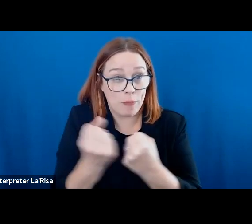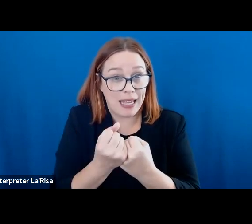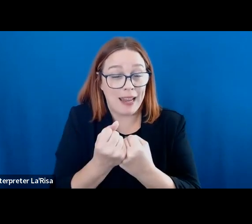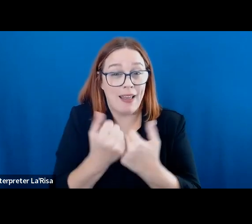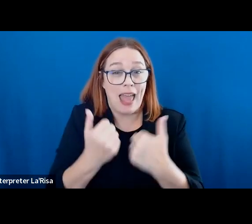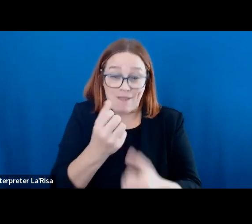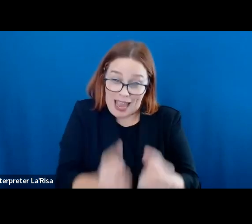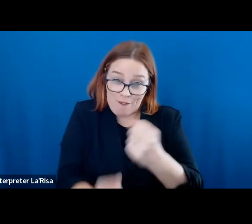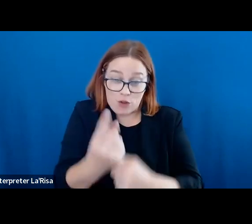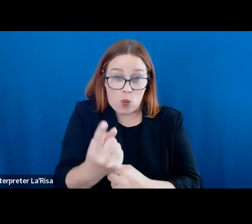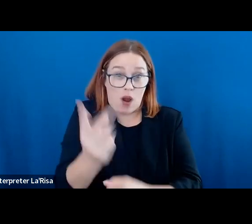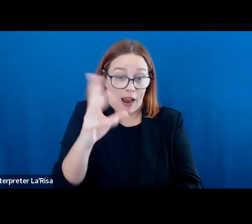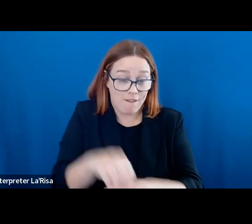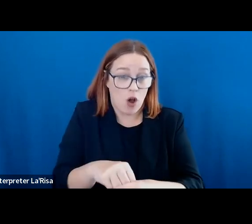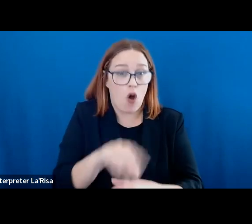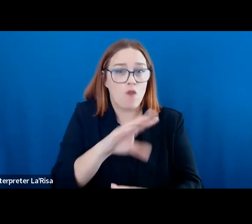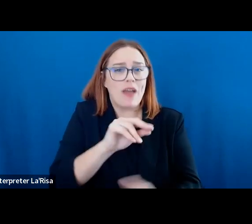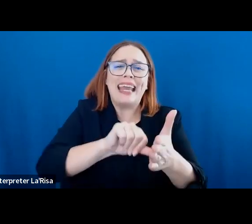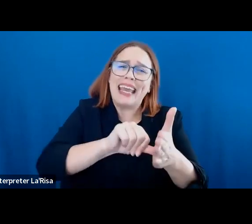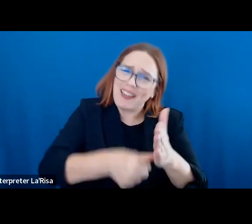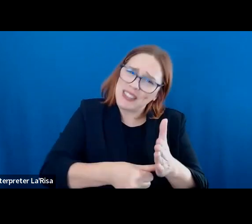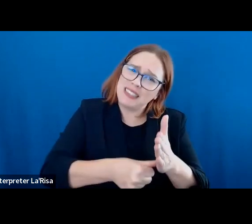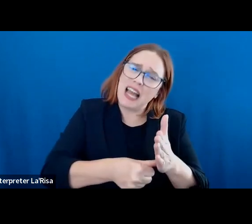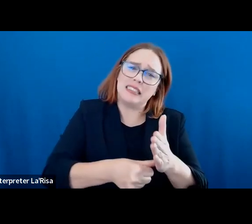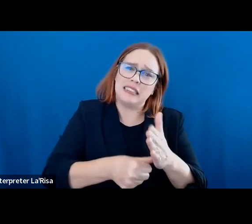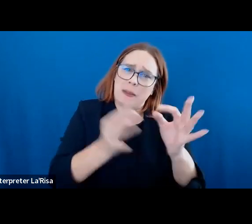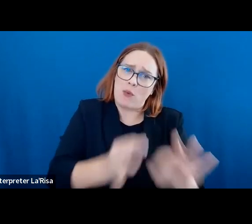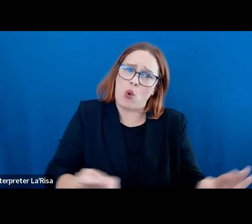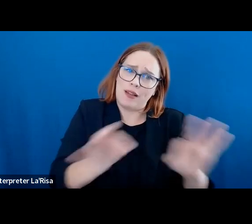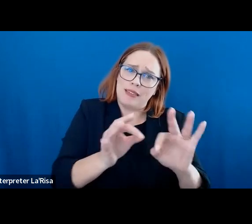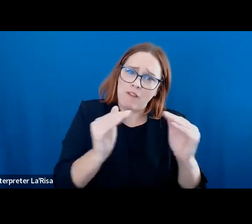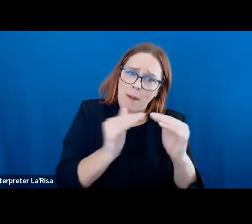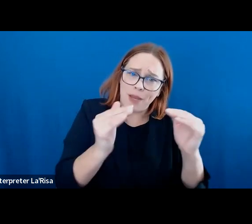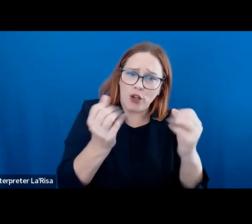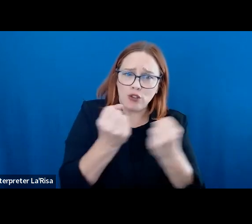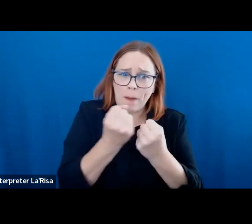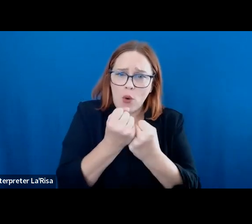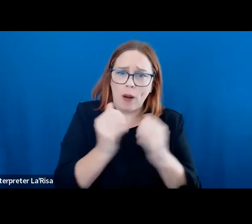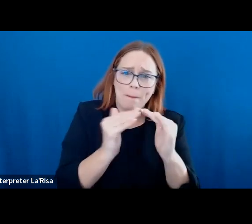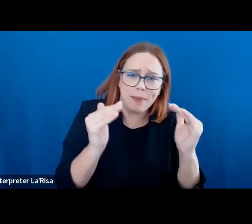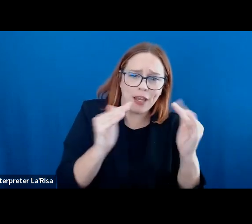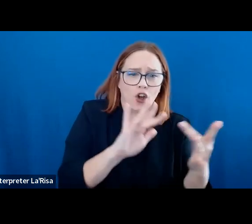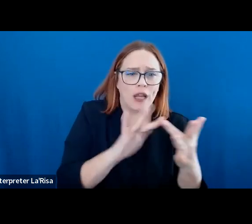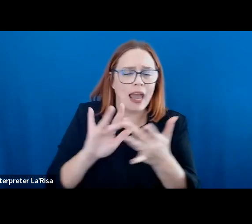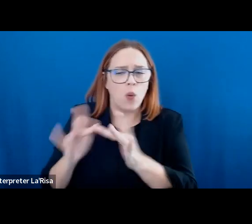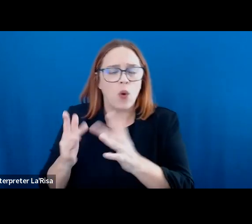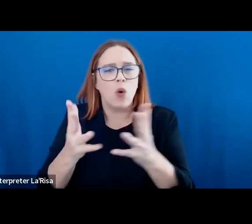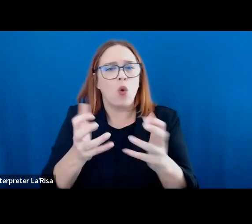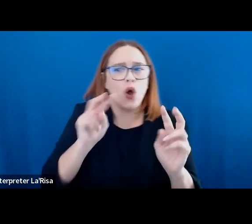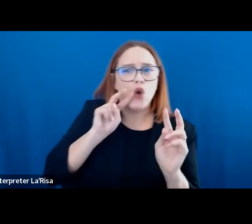the importance of peer support and peer networking, we need to be looking at our structures and at the